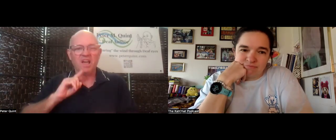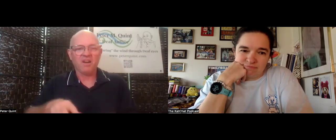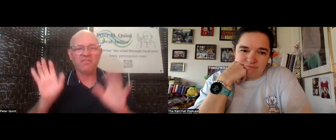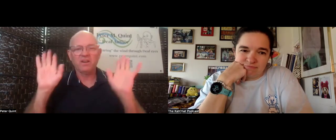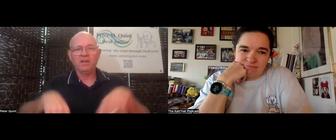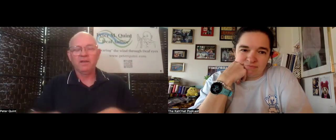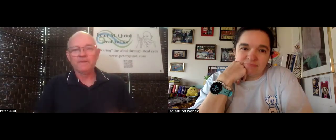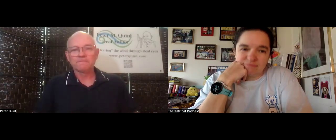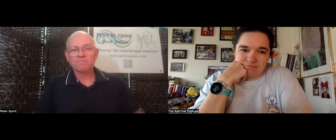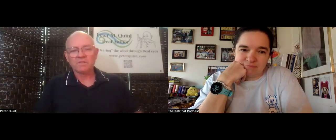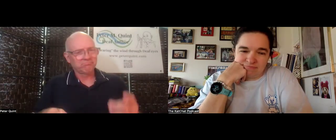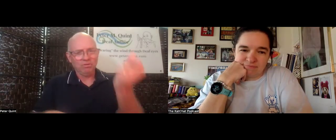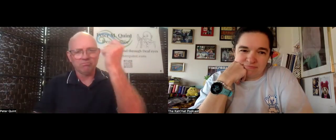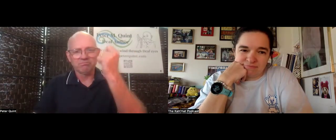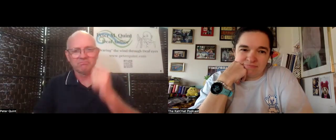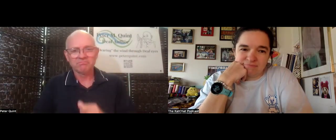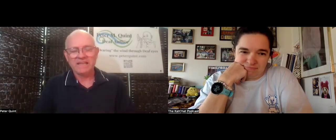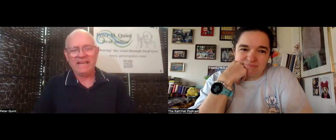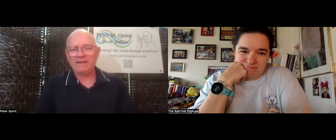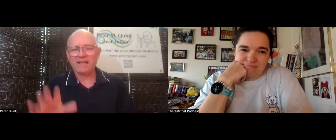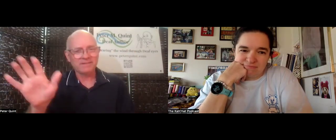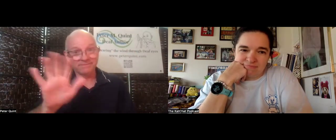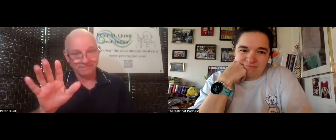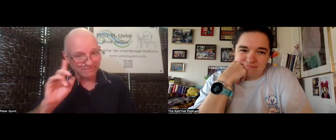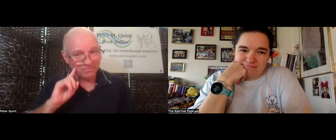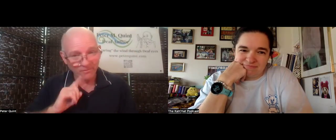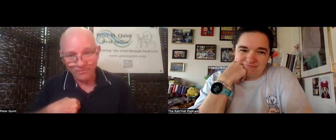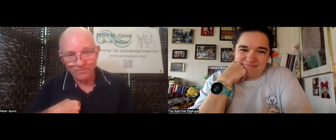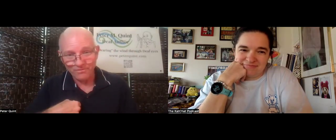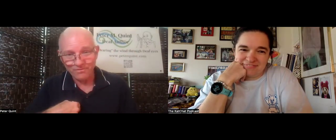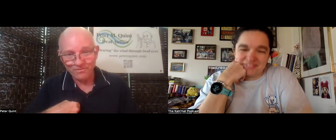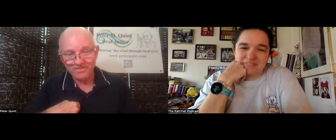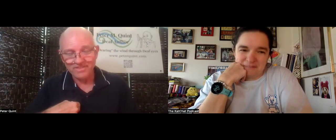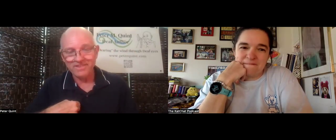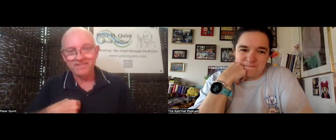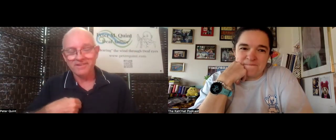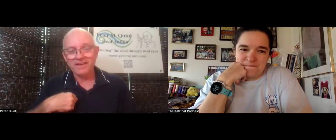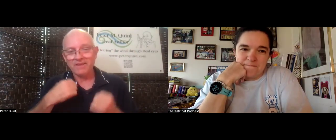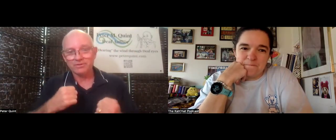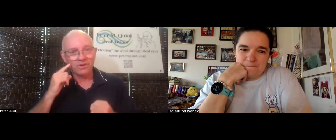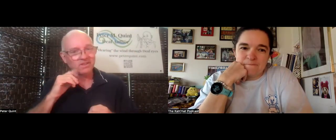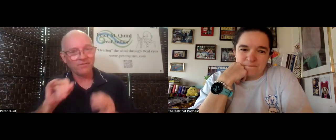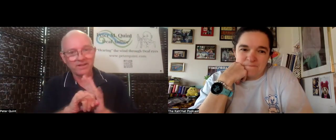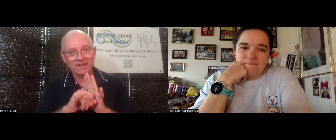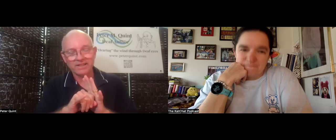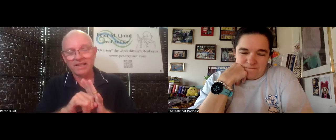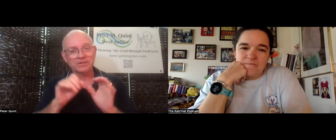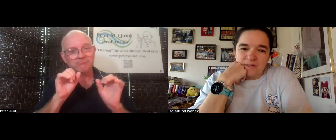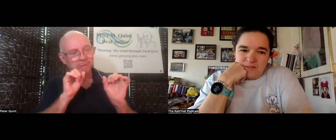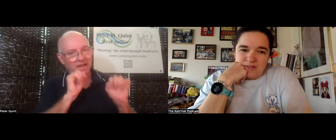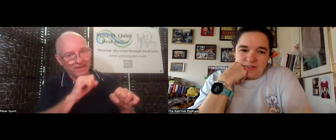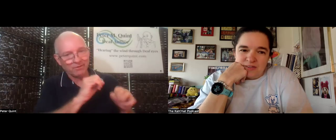can't be deaf. Boom. And I'm like, I'm, I have a strong deaf